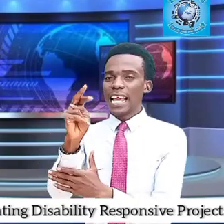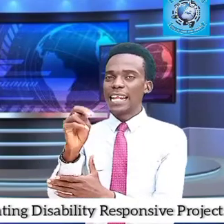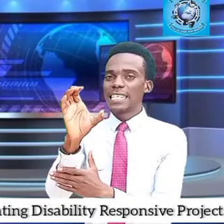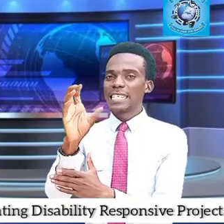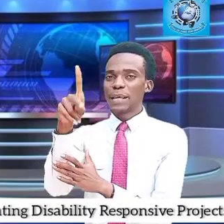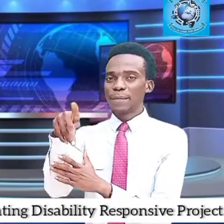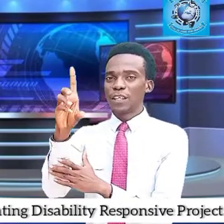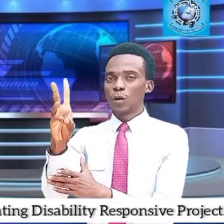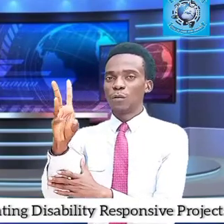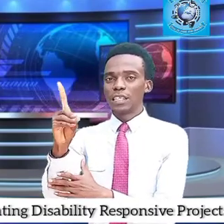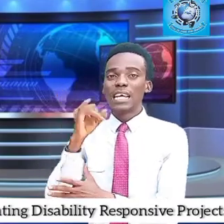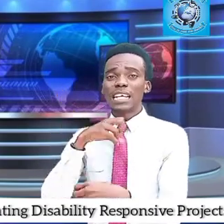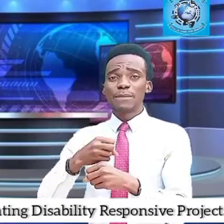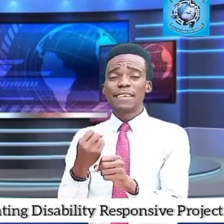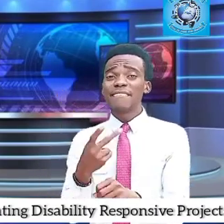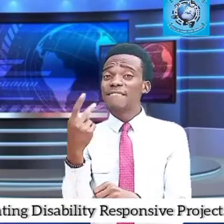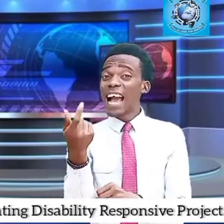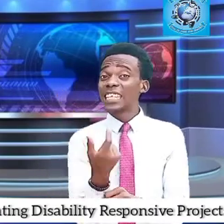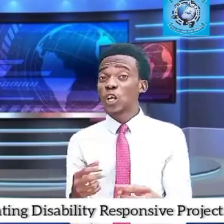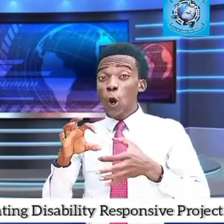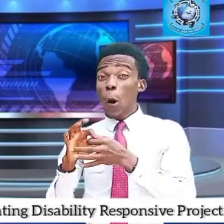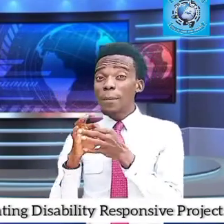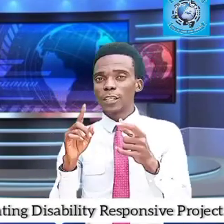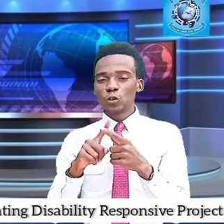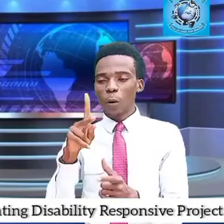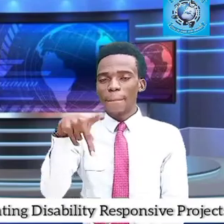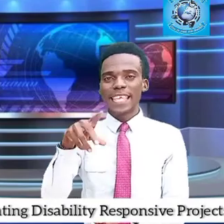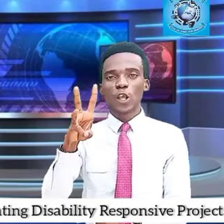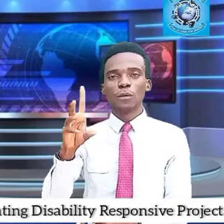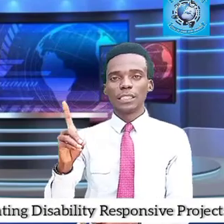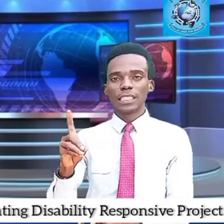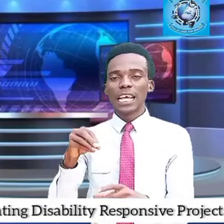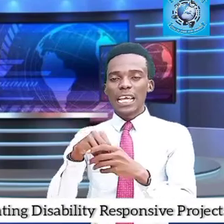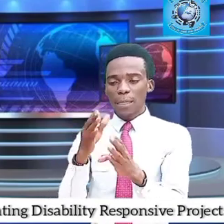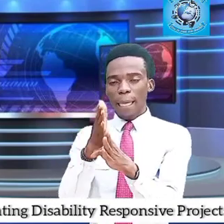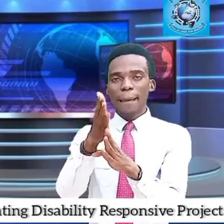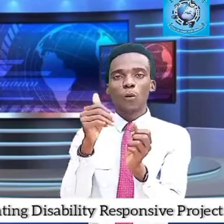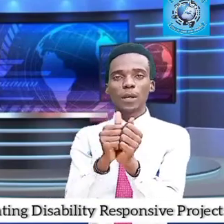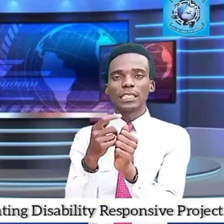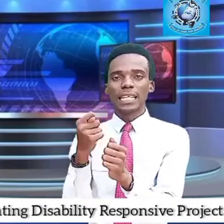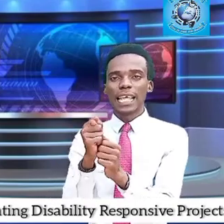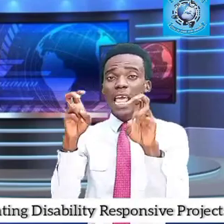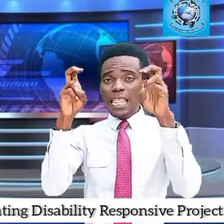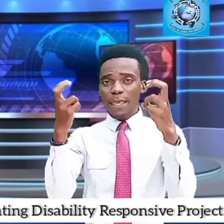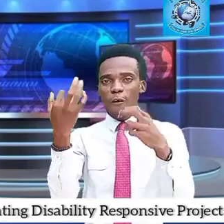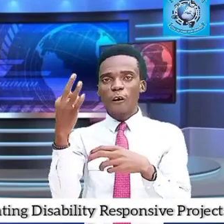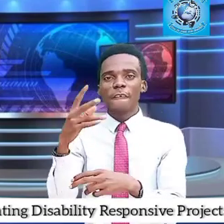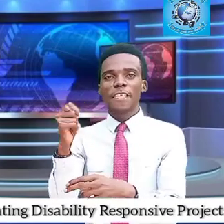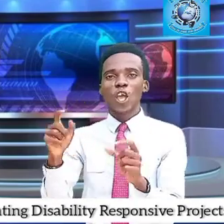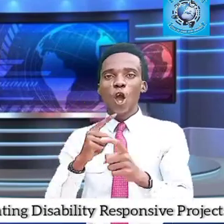is making fasting commitments to PWDs in line with the theme